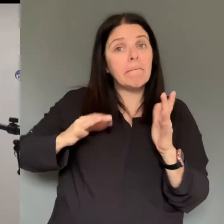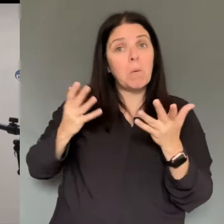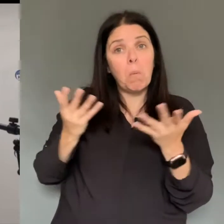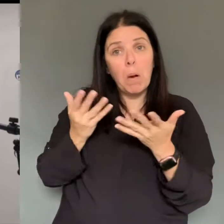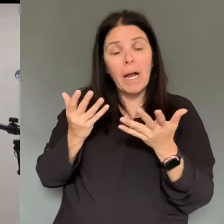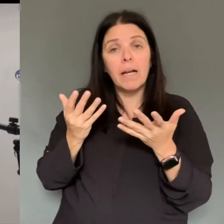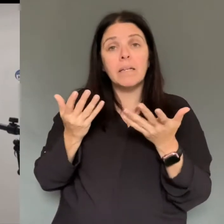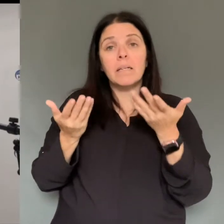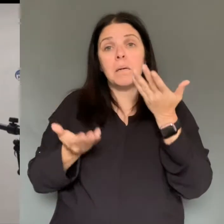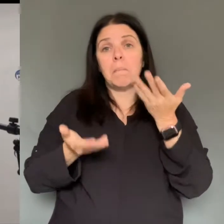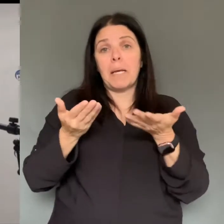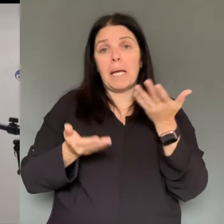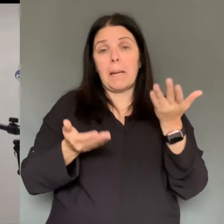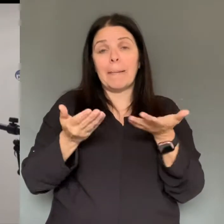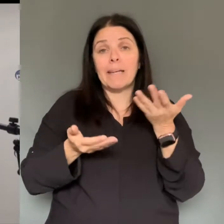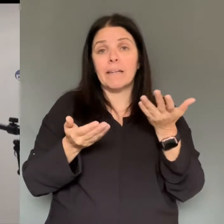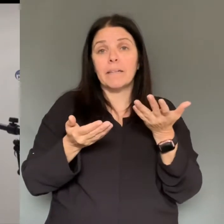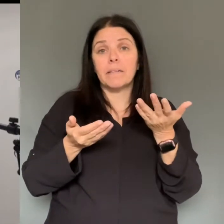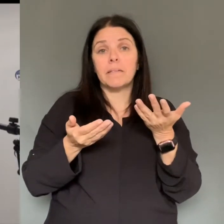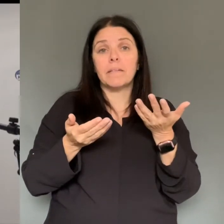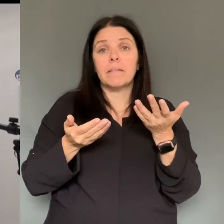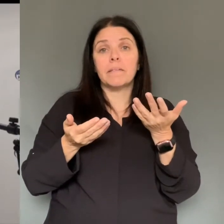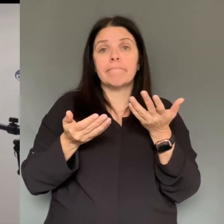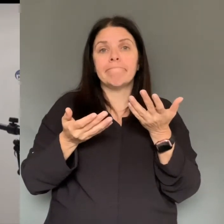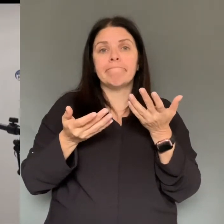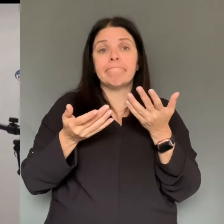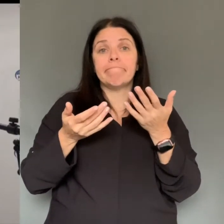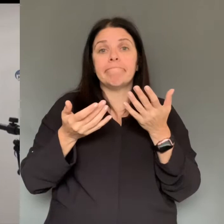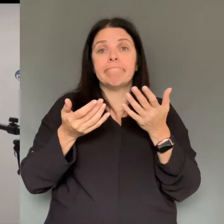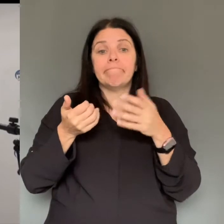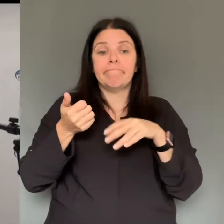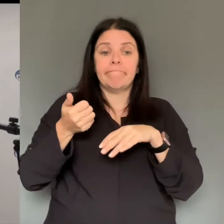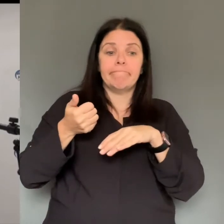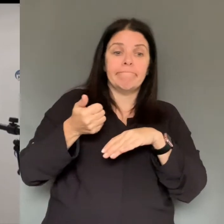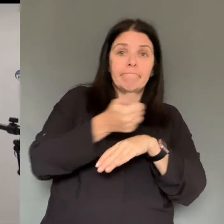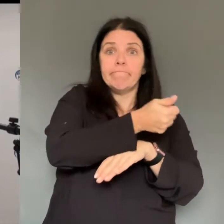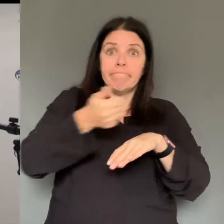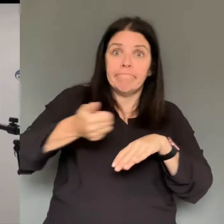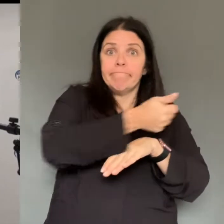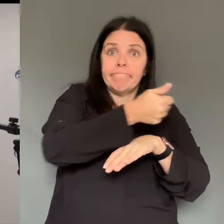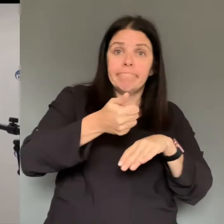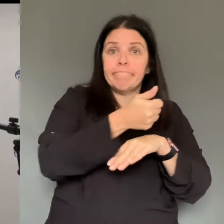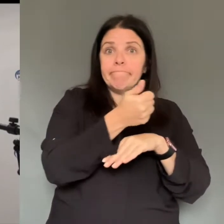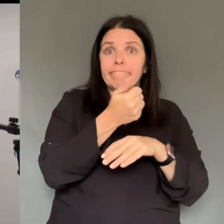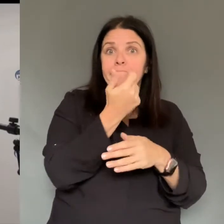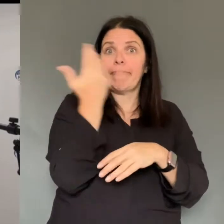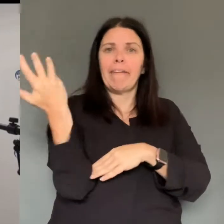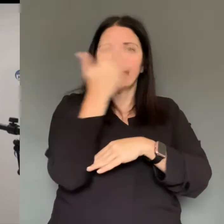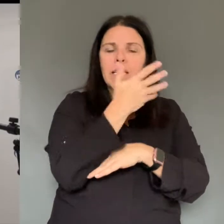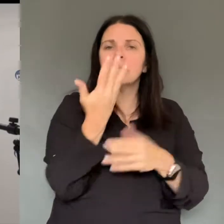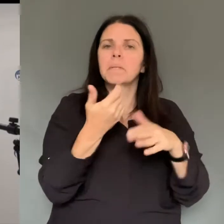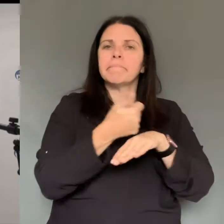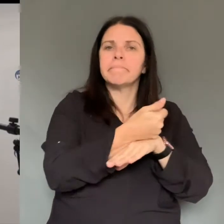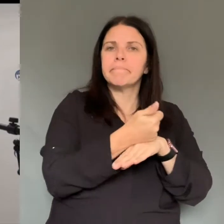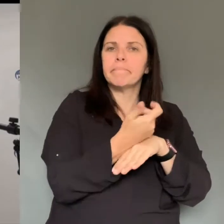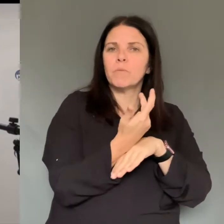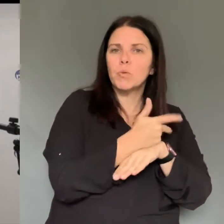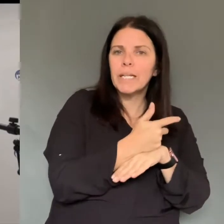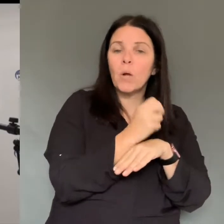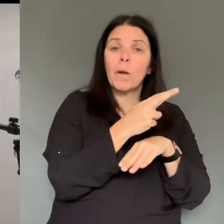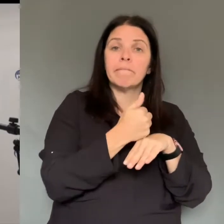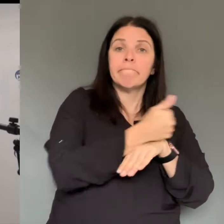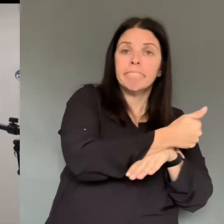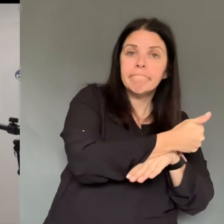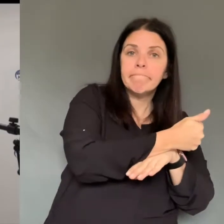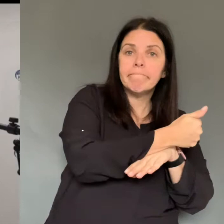say, 3 times a week or maybe every day to Michigan, can they just go maybe once and then stay there and then come